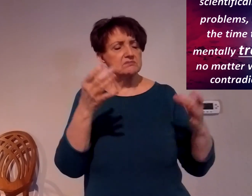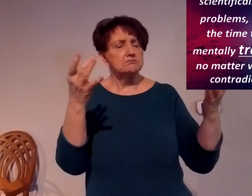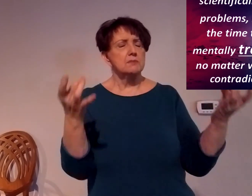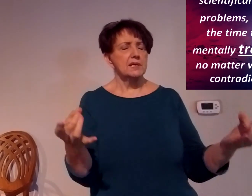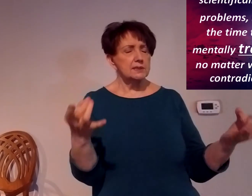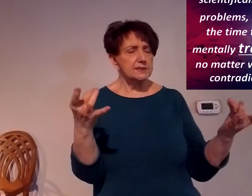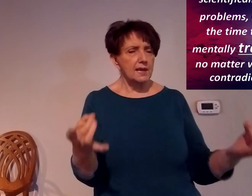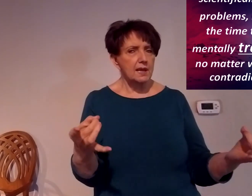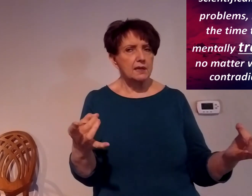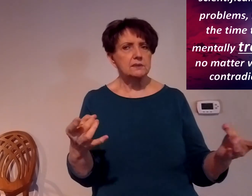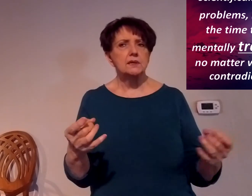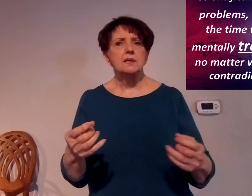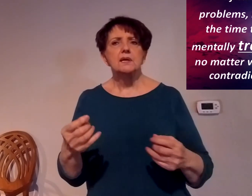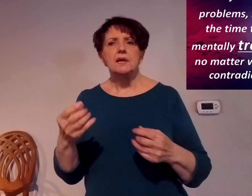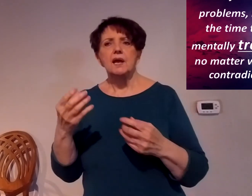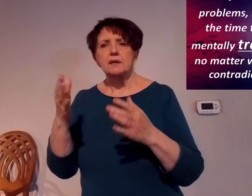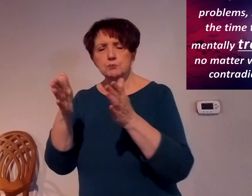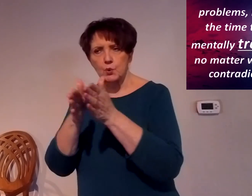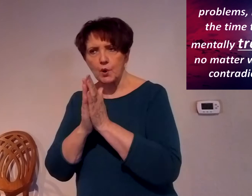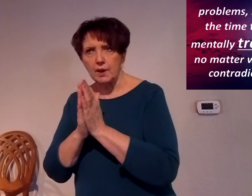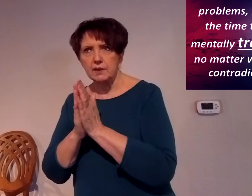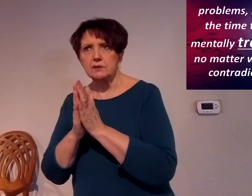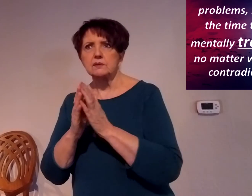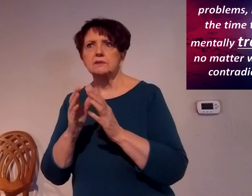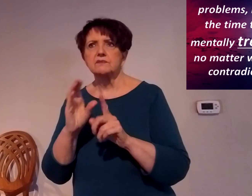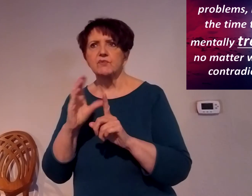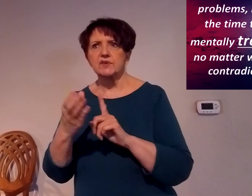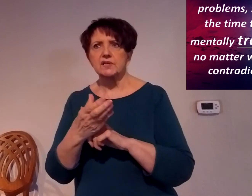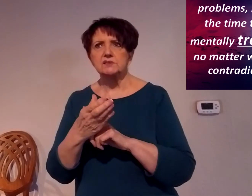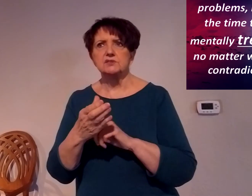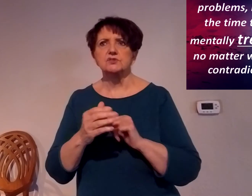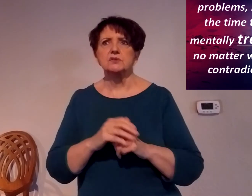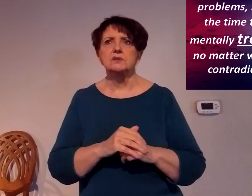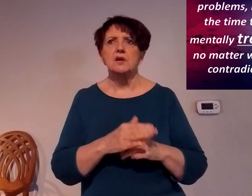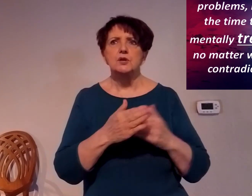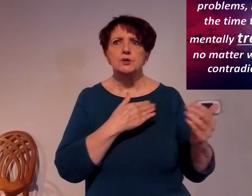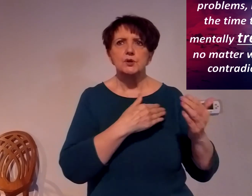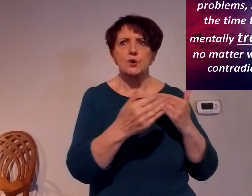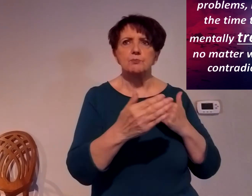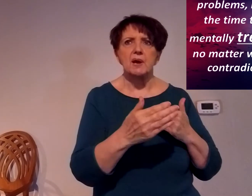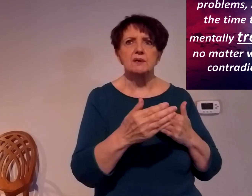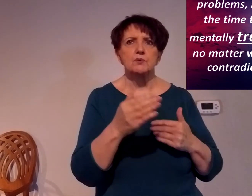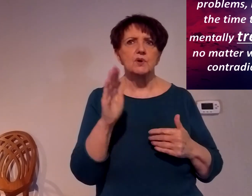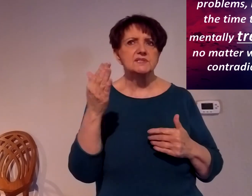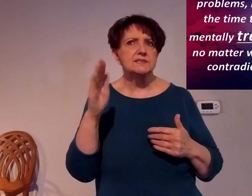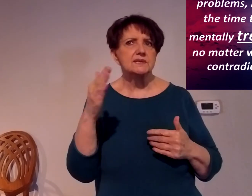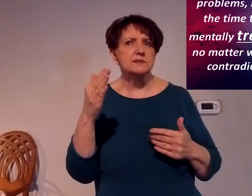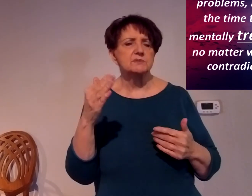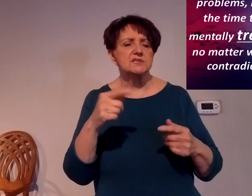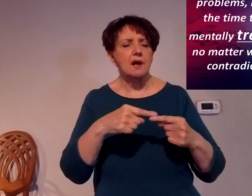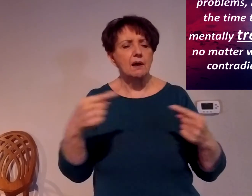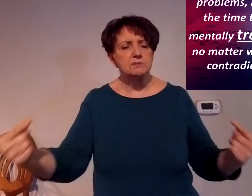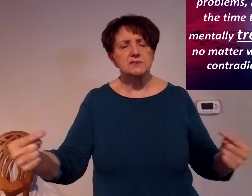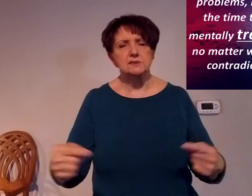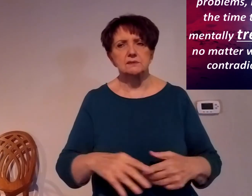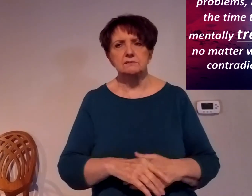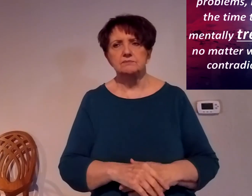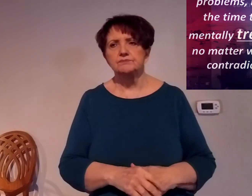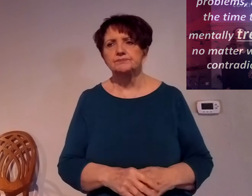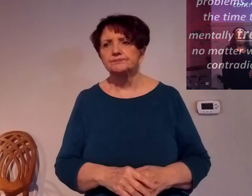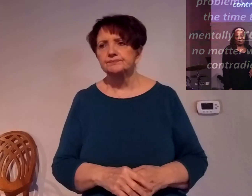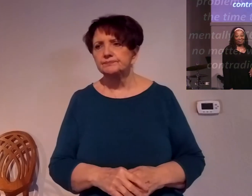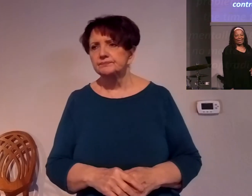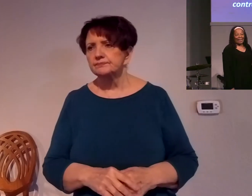meditate and mentally treat the condition, no matter what the apparent contradictions might be.